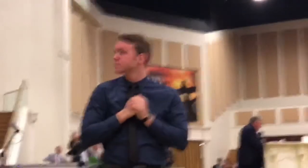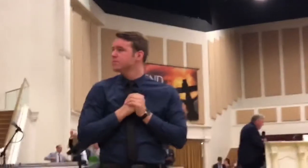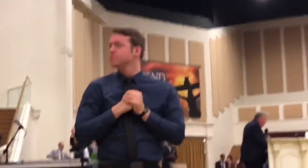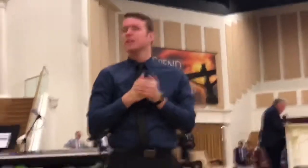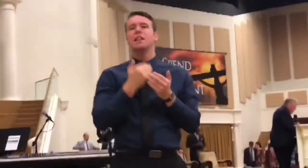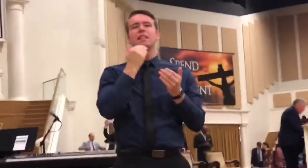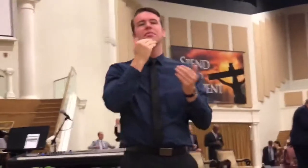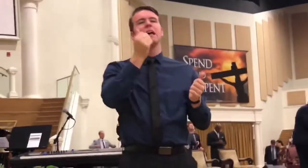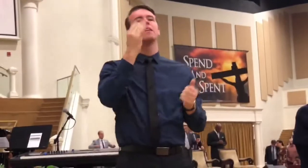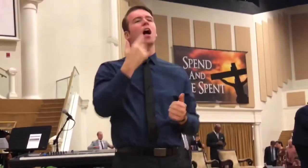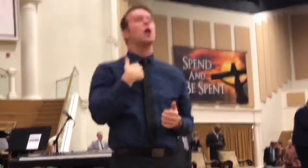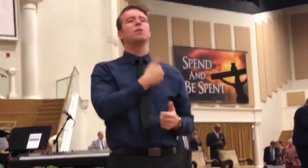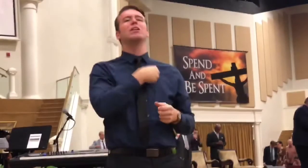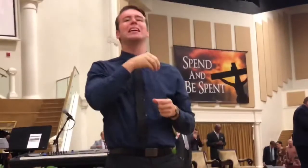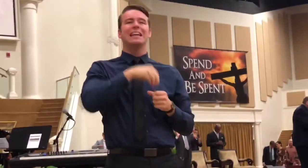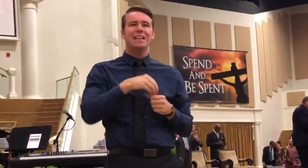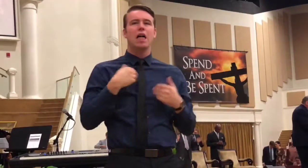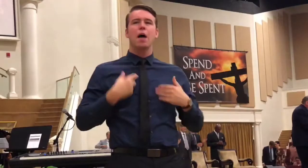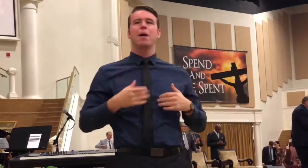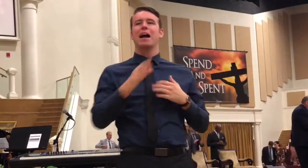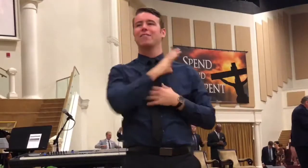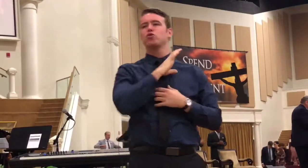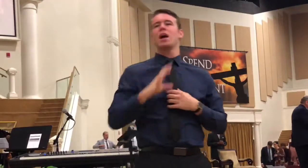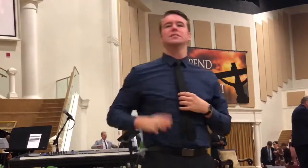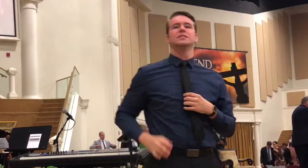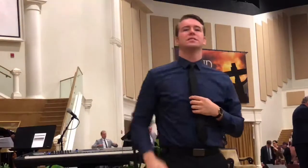Let's thank him that we're in the body of Christ.